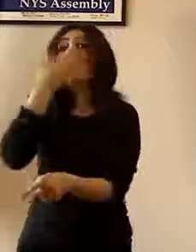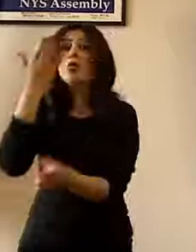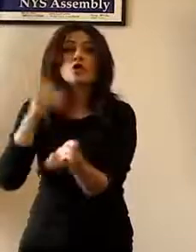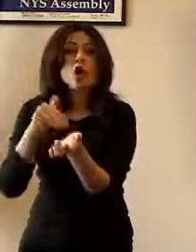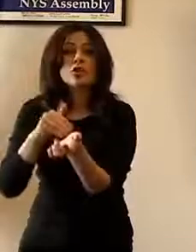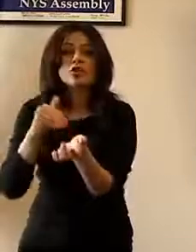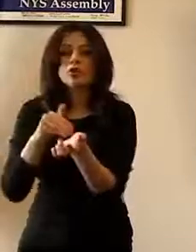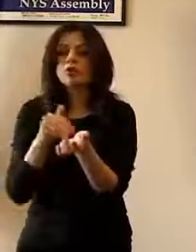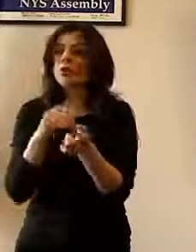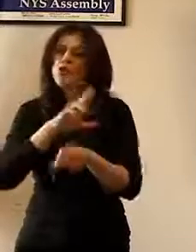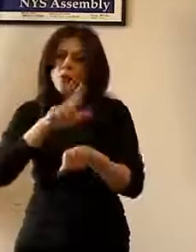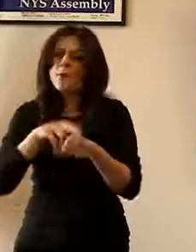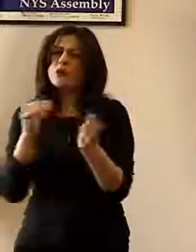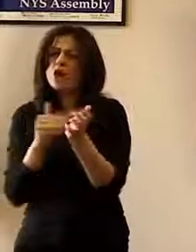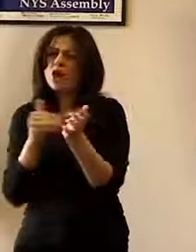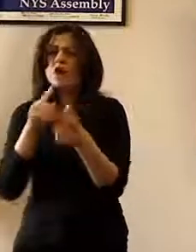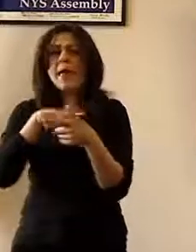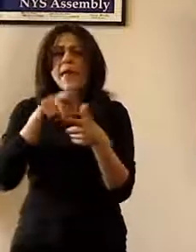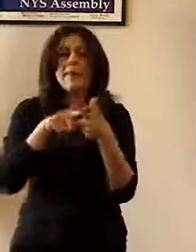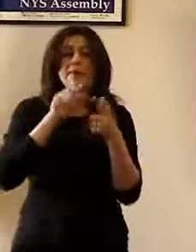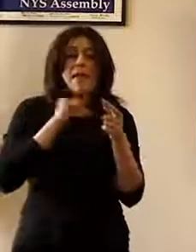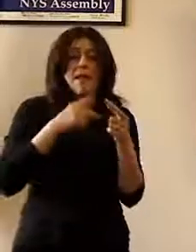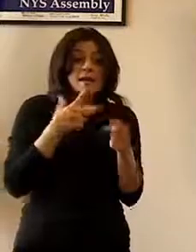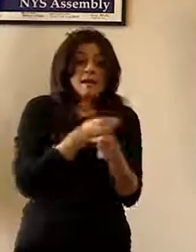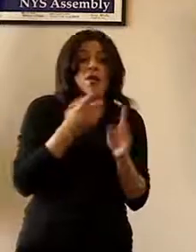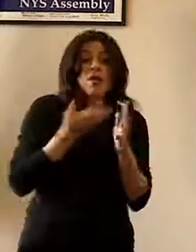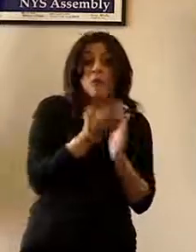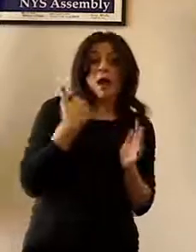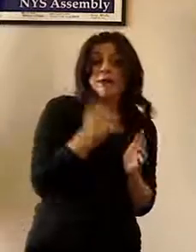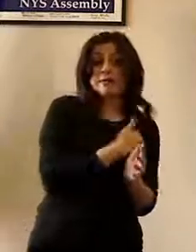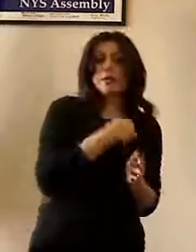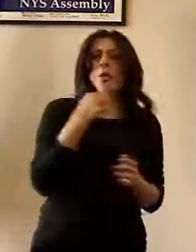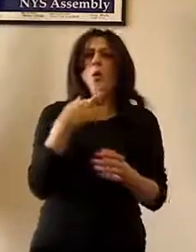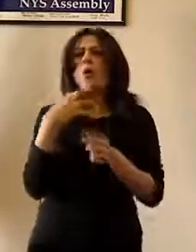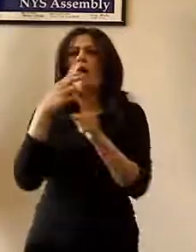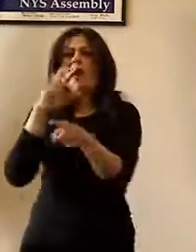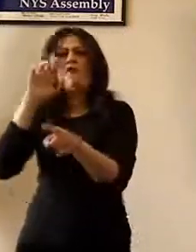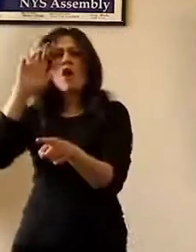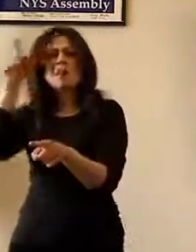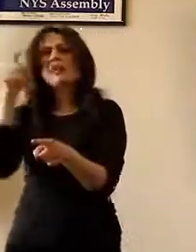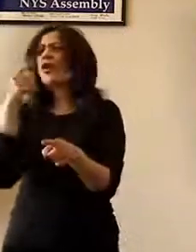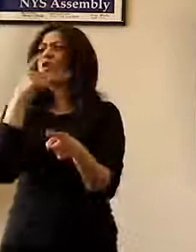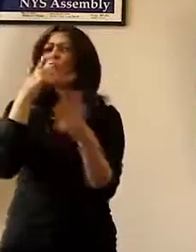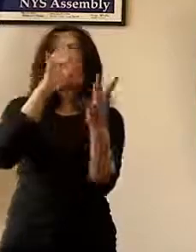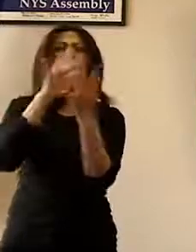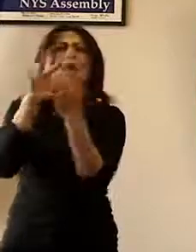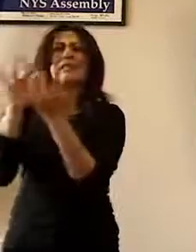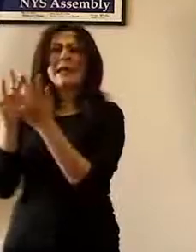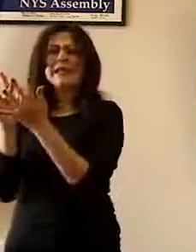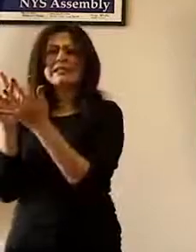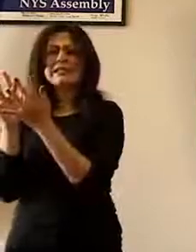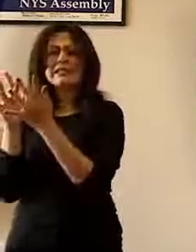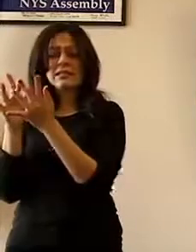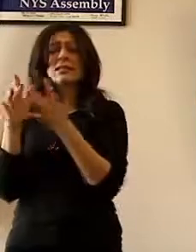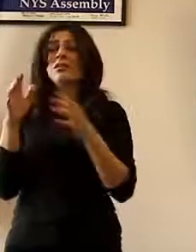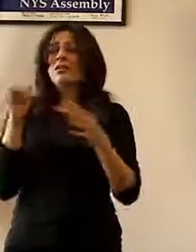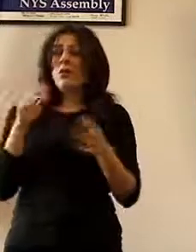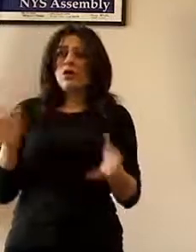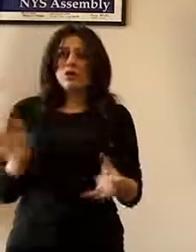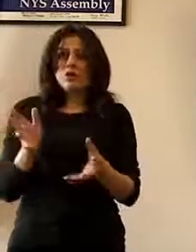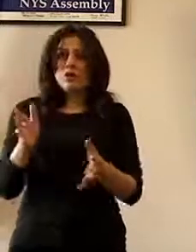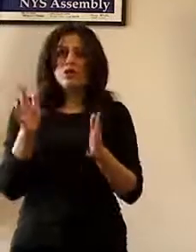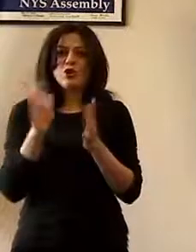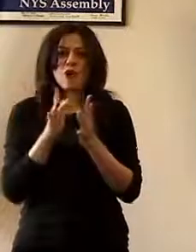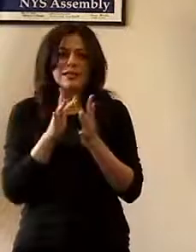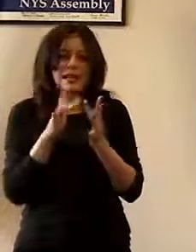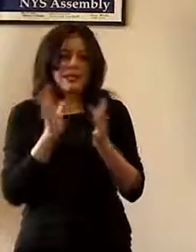pharmacy, they should contact who, Dr. V? Can they reach out to our health department, or can they? Not that we want to encourage that in a